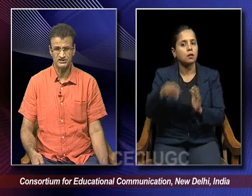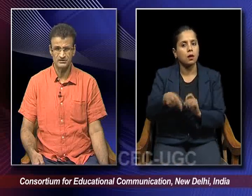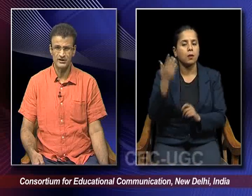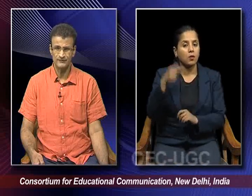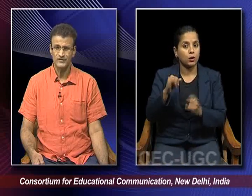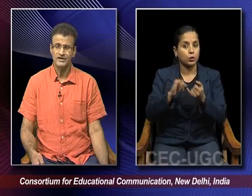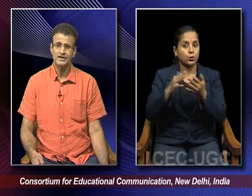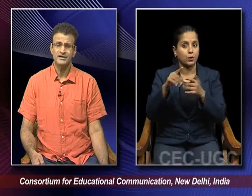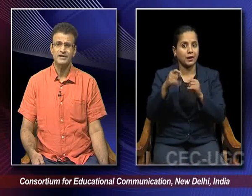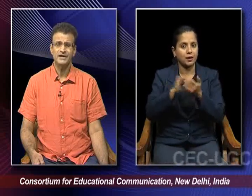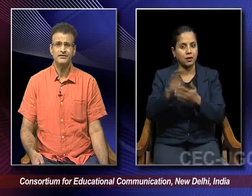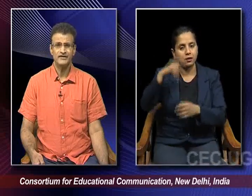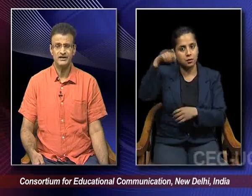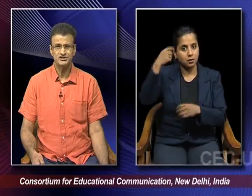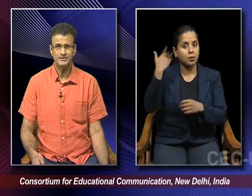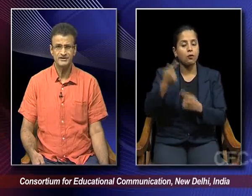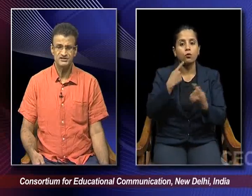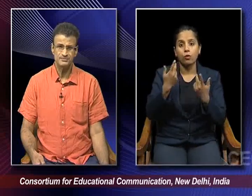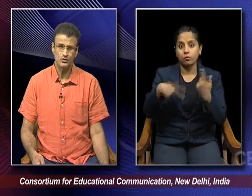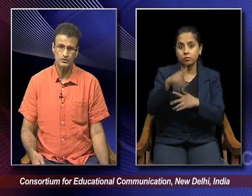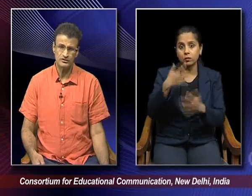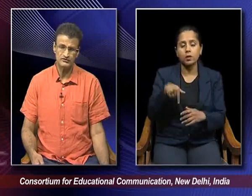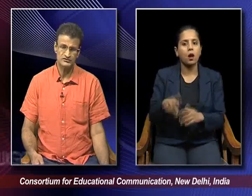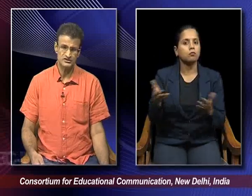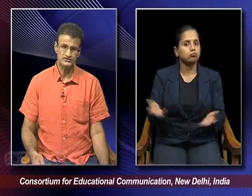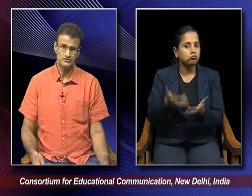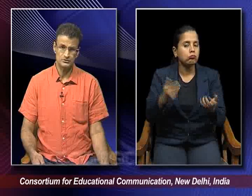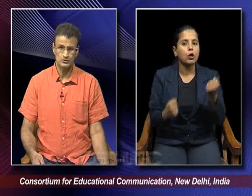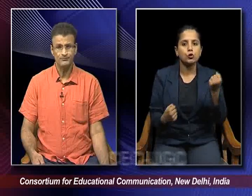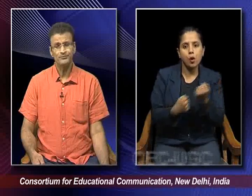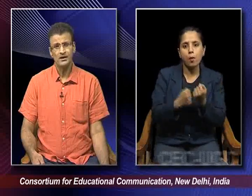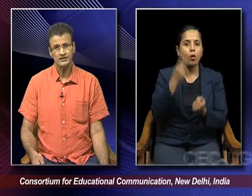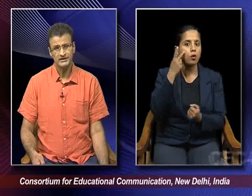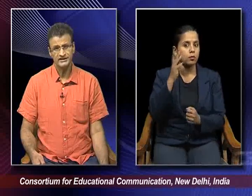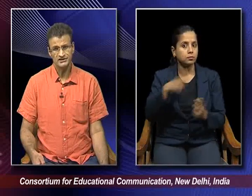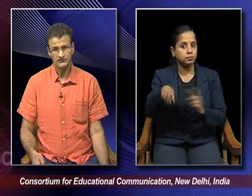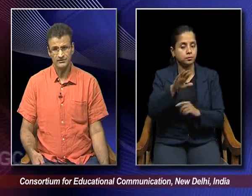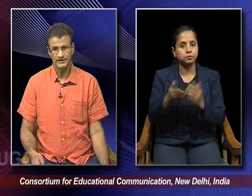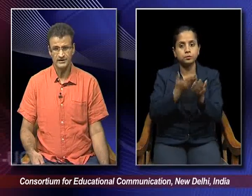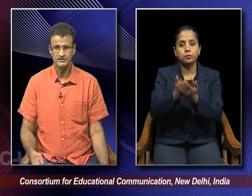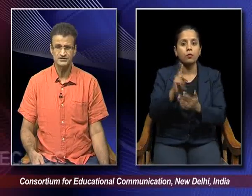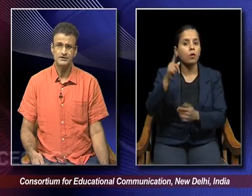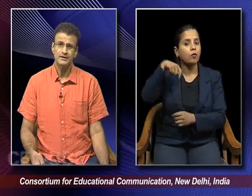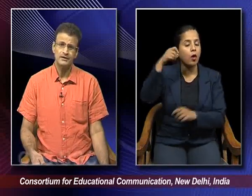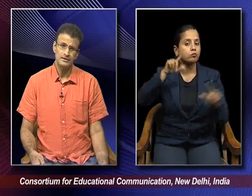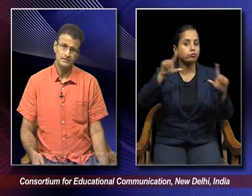Swadeshi cinema, and the kind of encouragement and support which was given to the initial